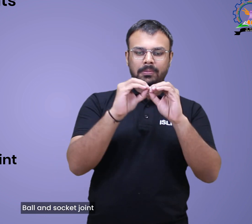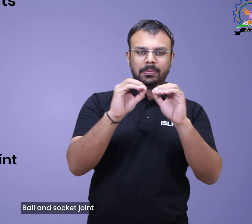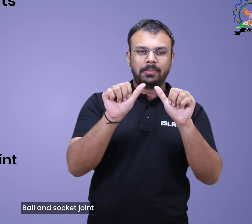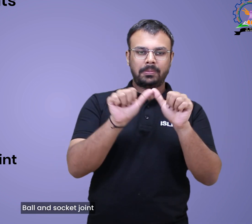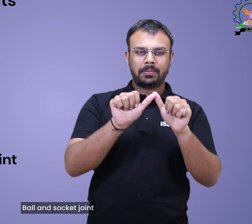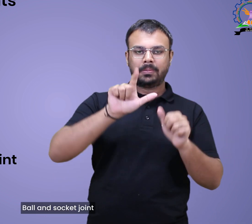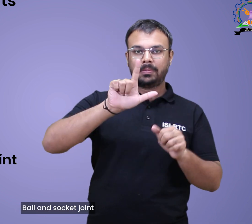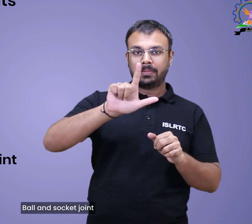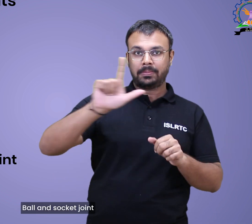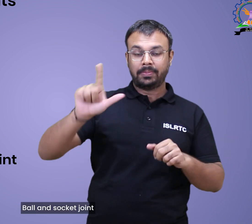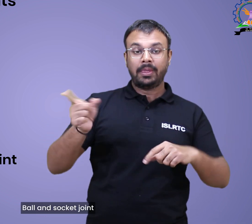Ball and socket joint.